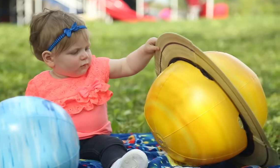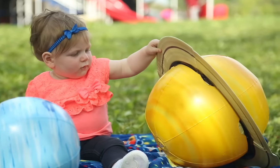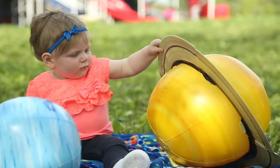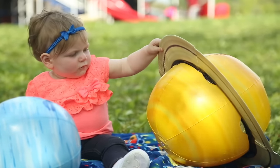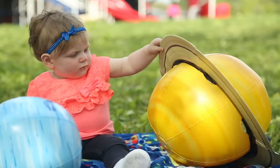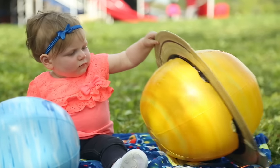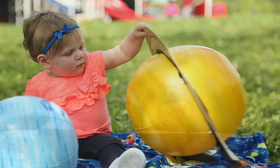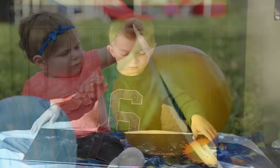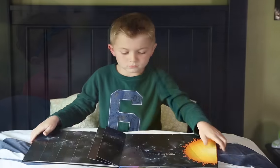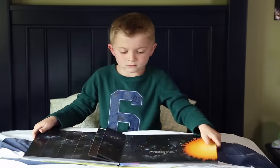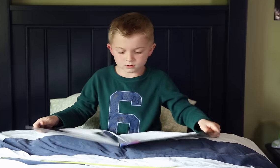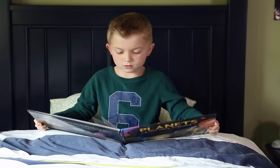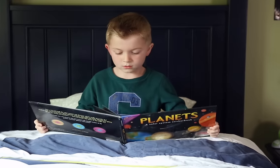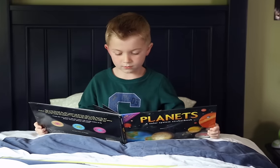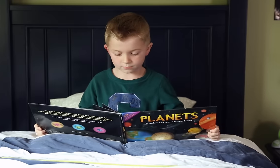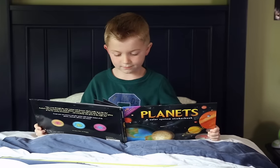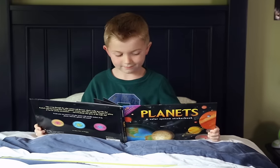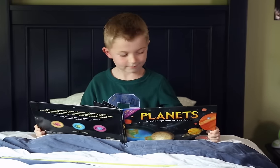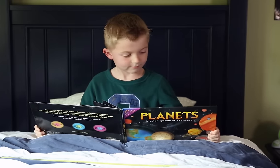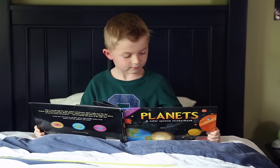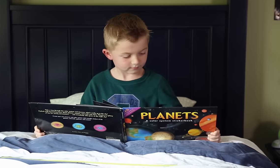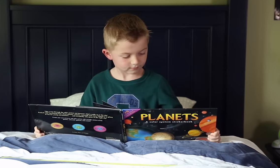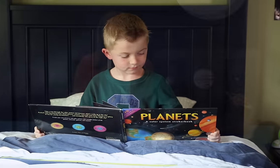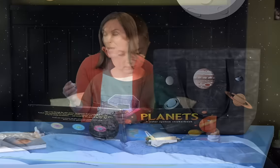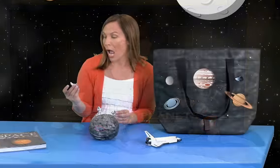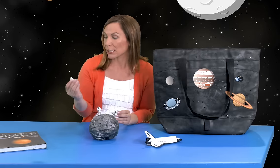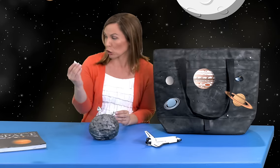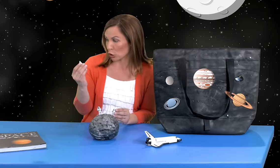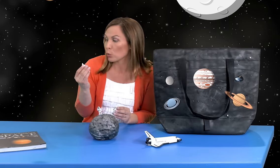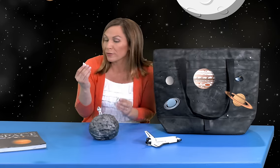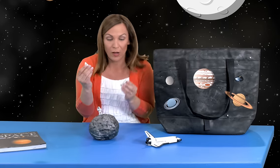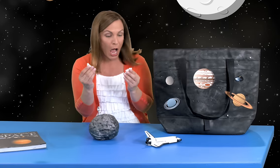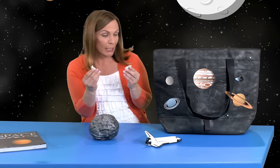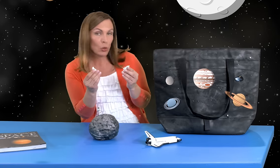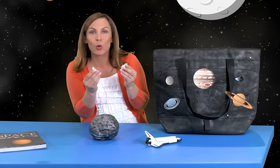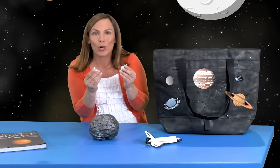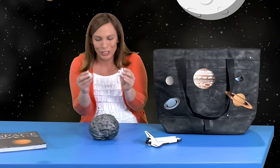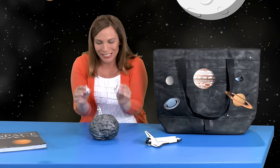wonderful. With a question on your mind, you will find the world is